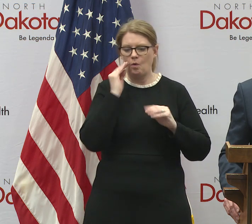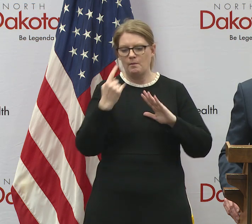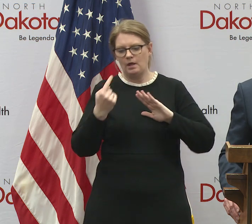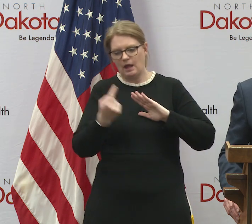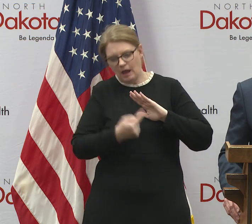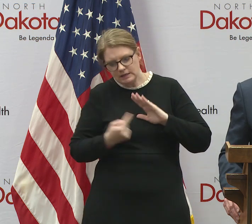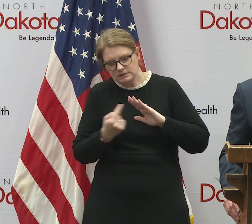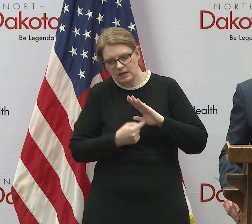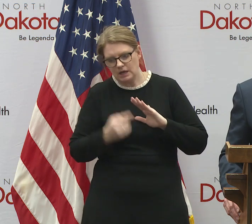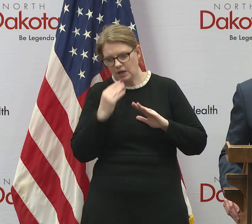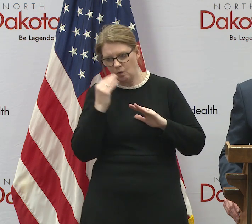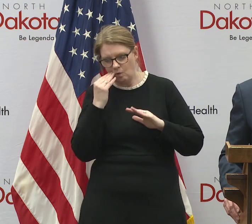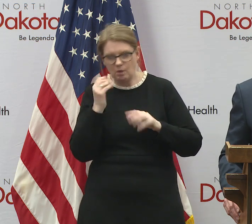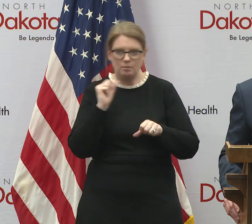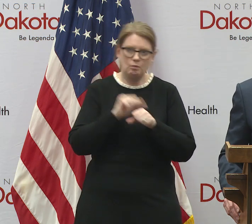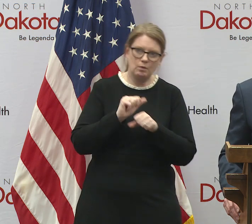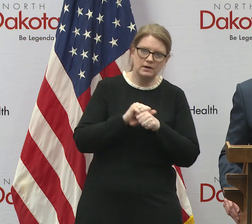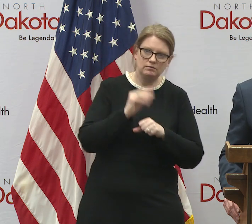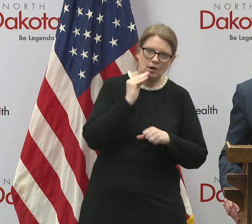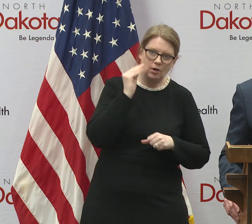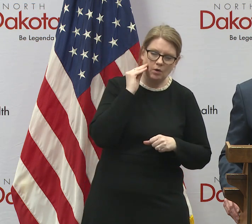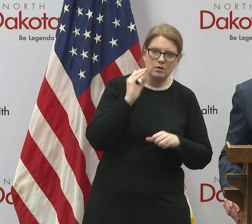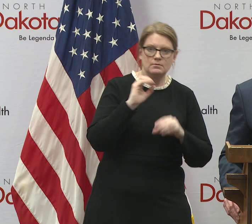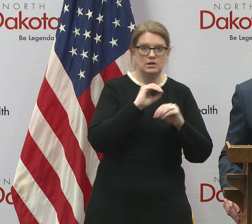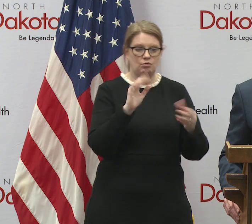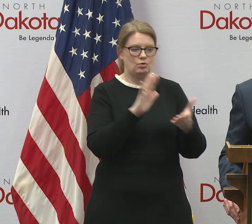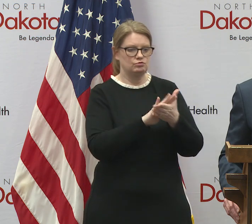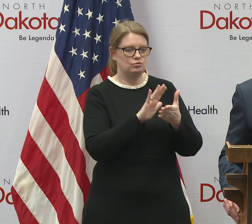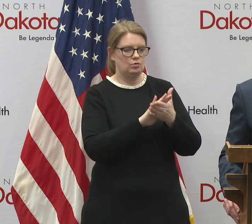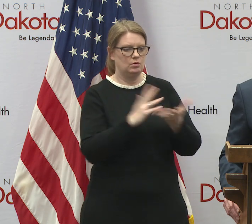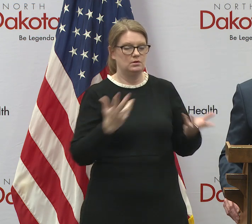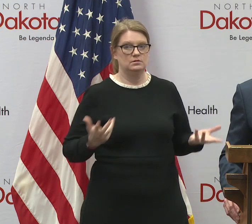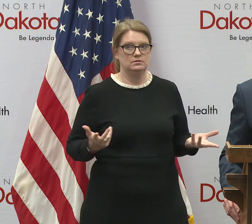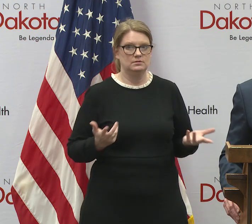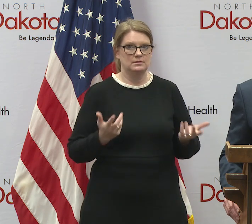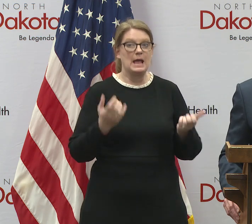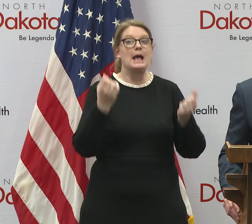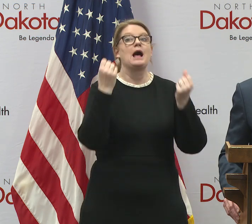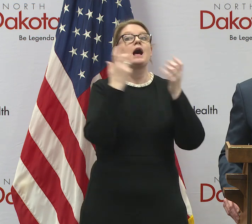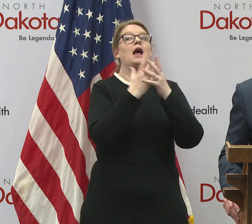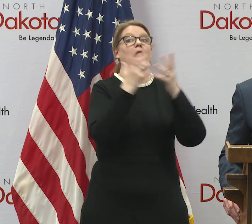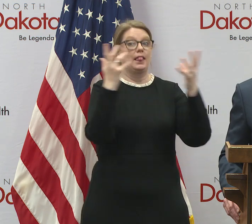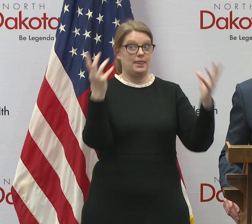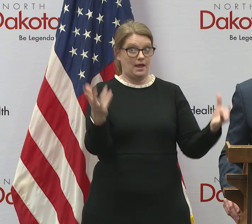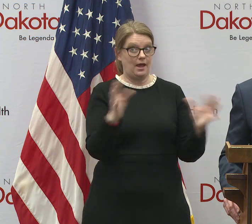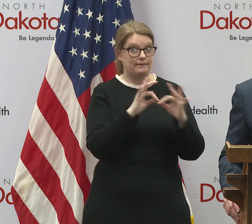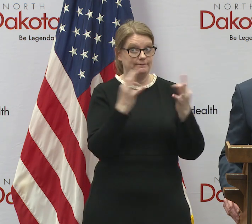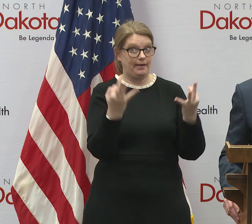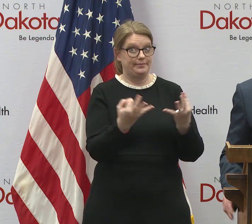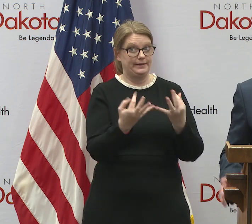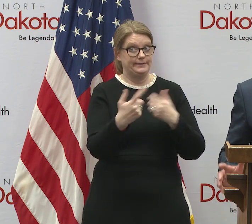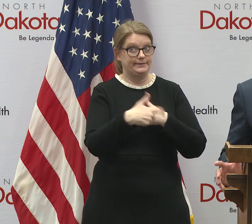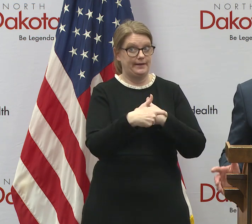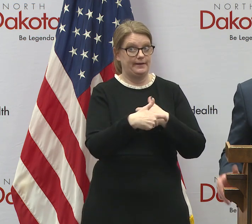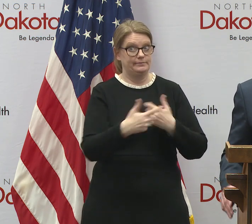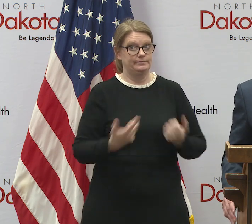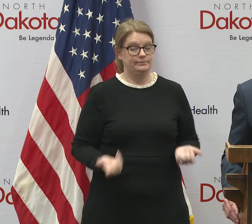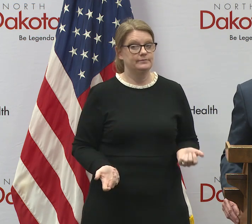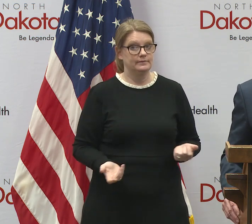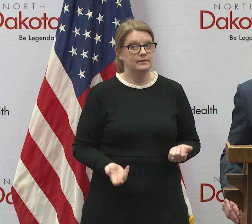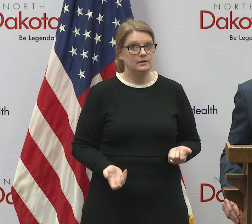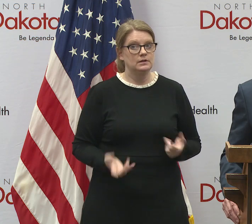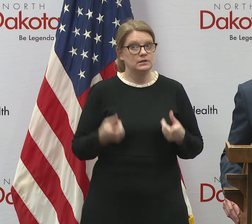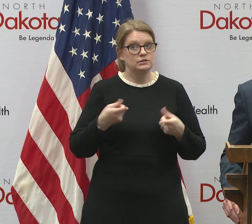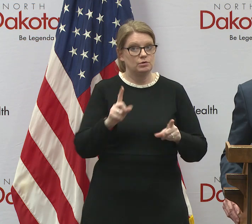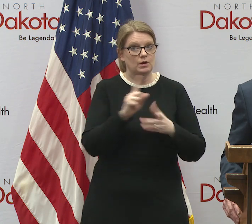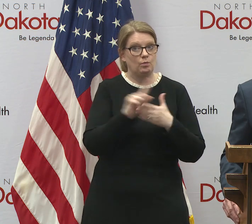working from home. There's going to be no schools going on. This could be a record amount of family time. Most people are literally during a